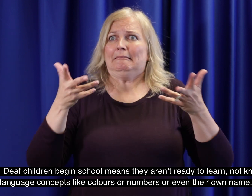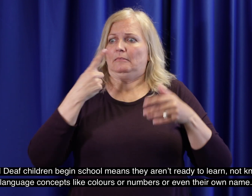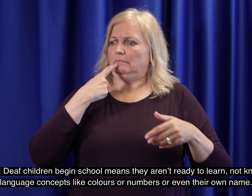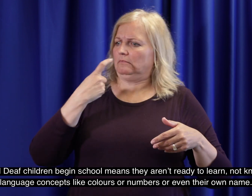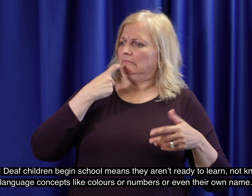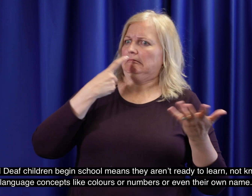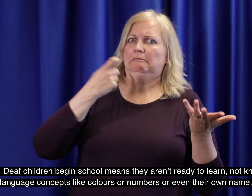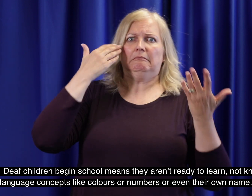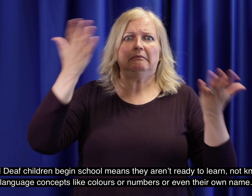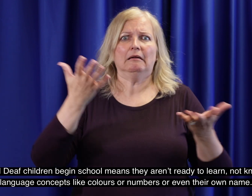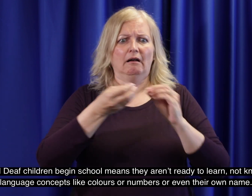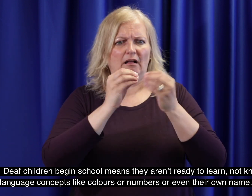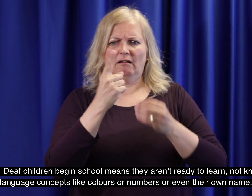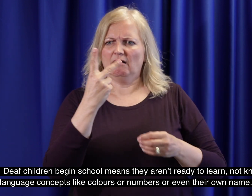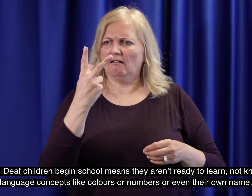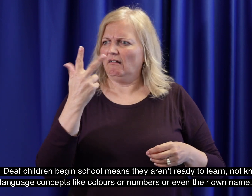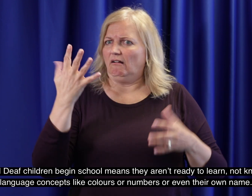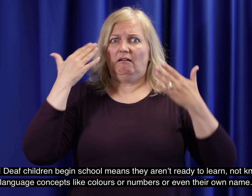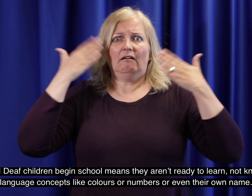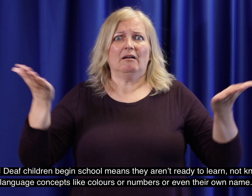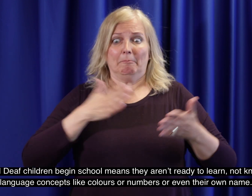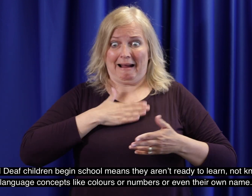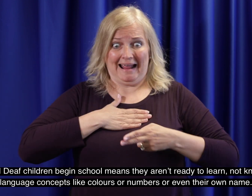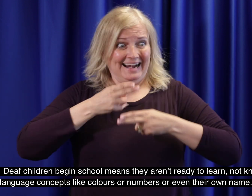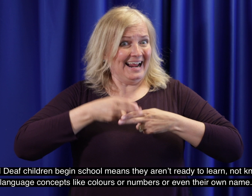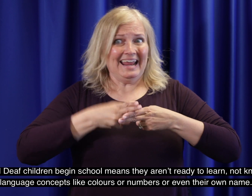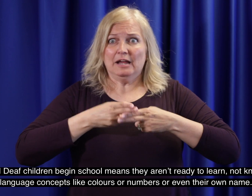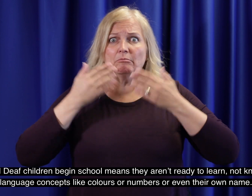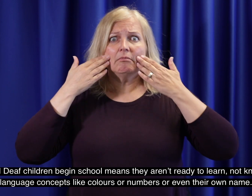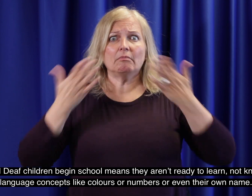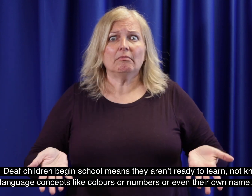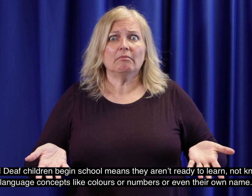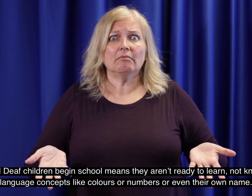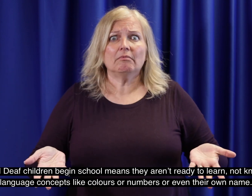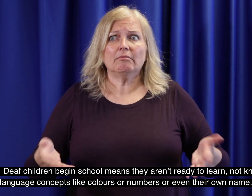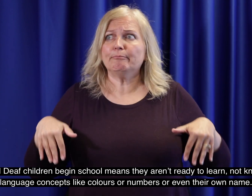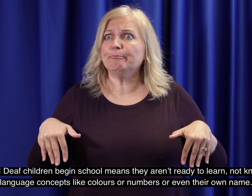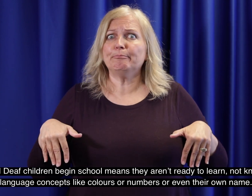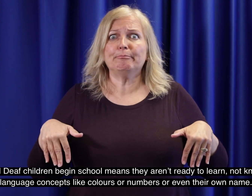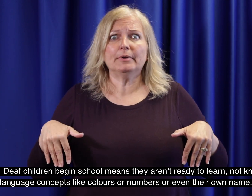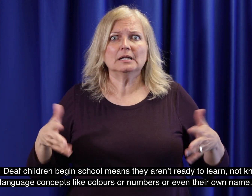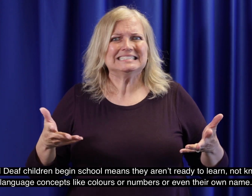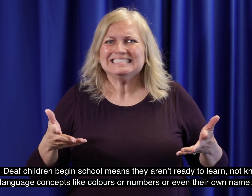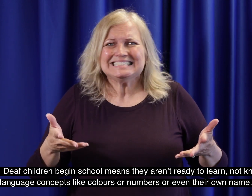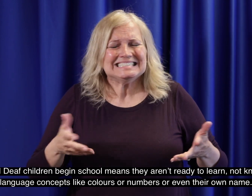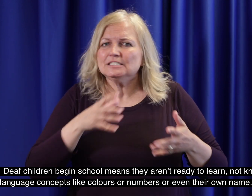Waiting until deaf children begin school means that they aren't ready to learn, not knowing basic language concepts like colors or numbers or even their own